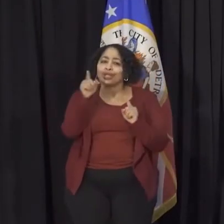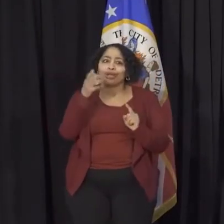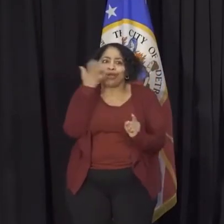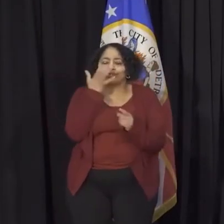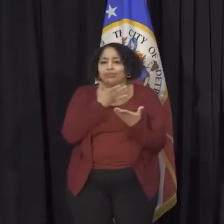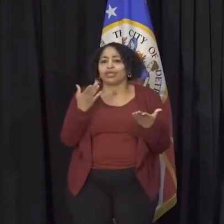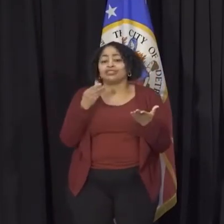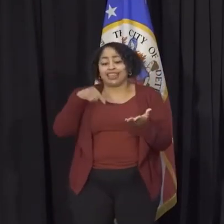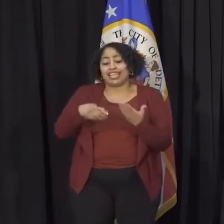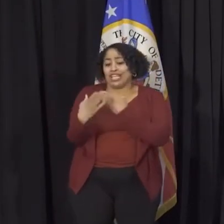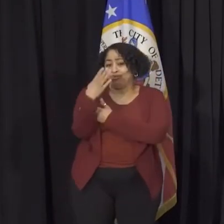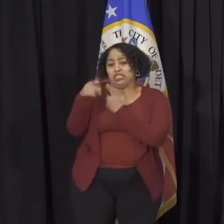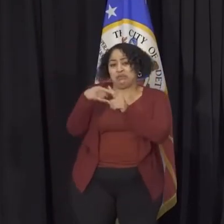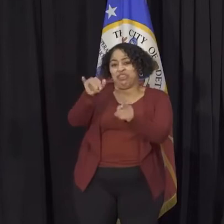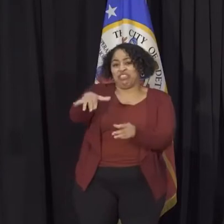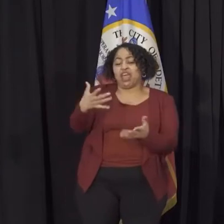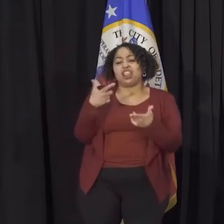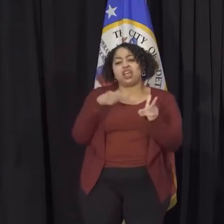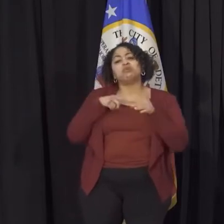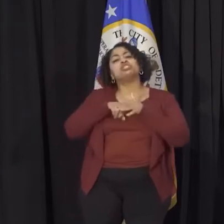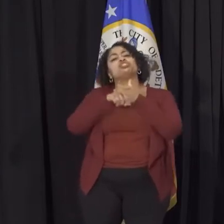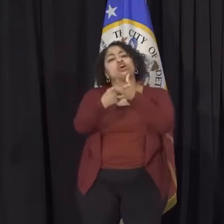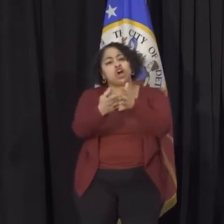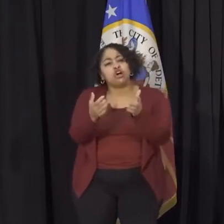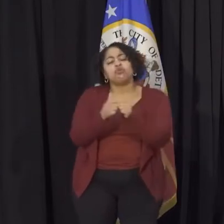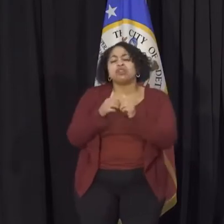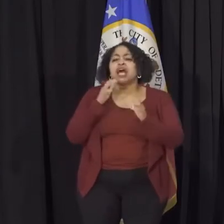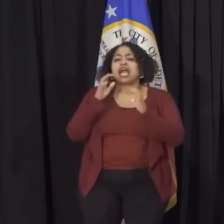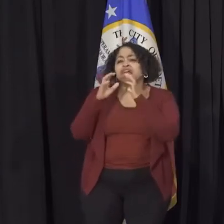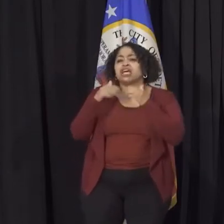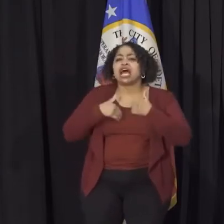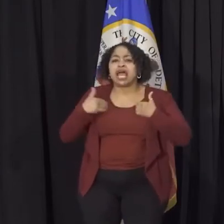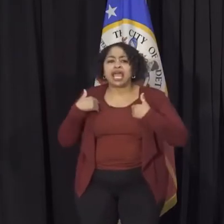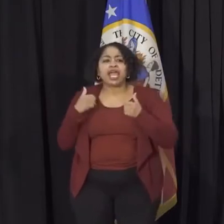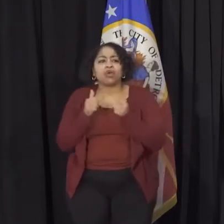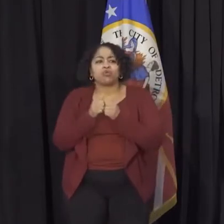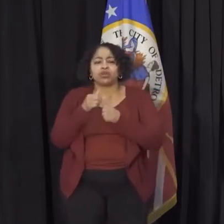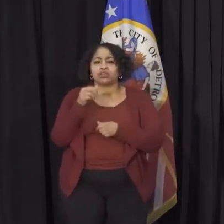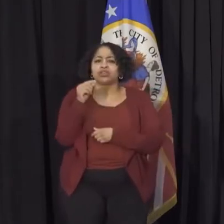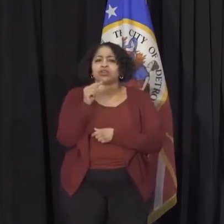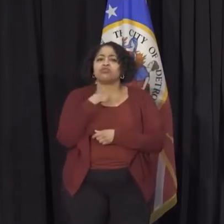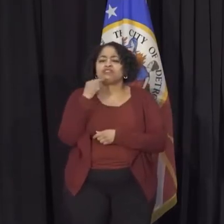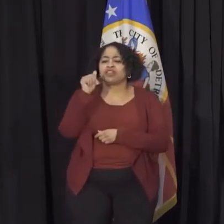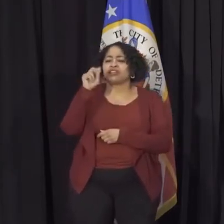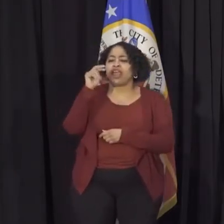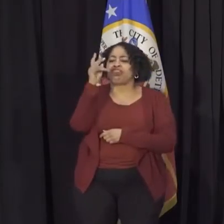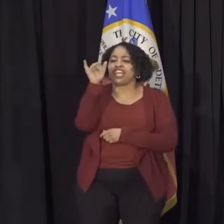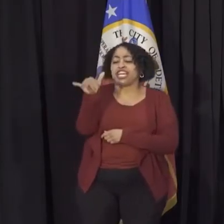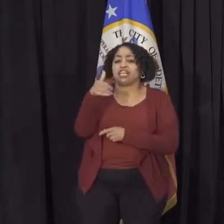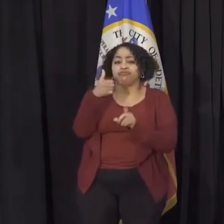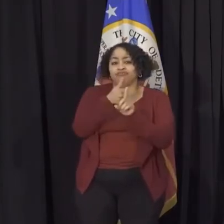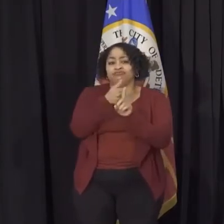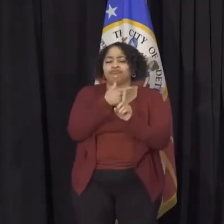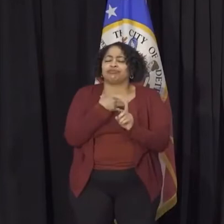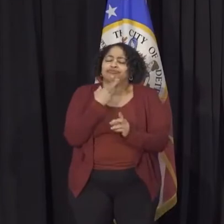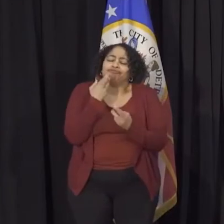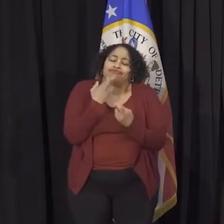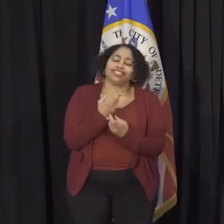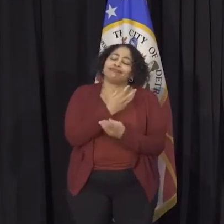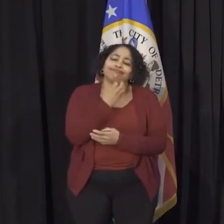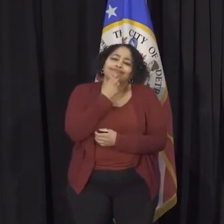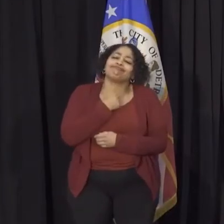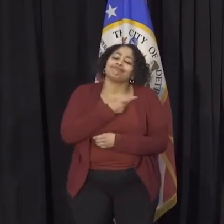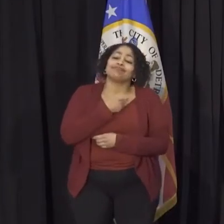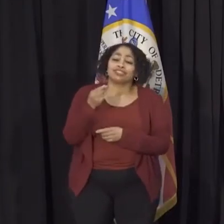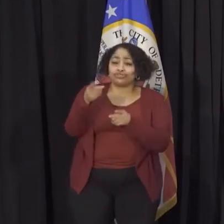that. So let me start with a conversation that I had with Reverend Anthony, who is a dear friend of mine